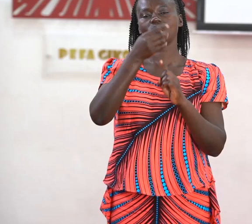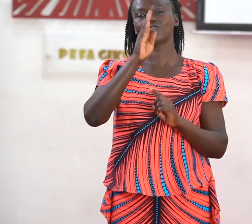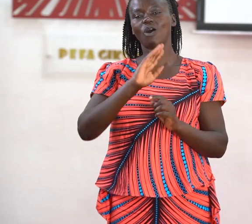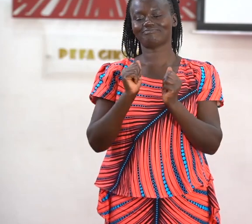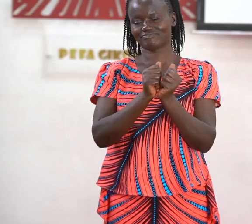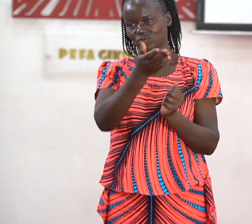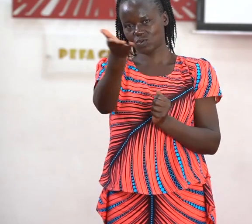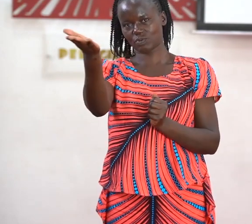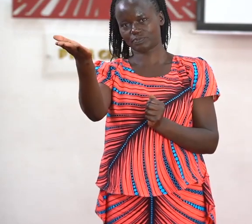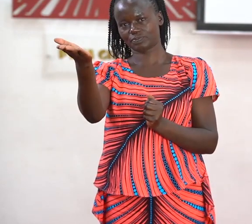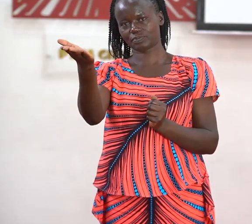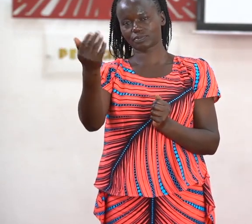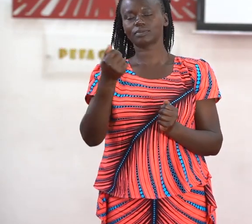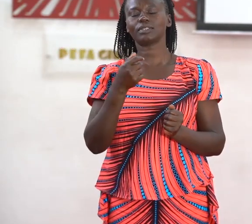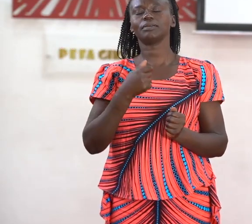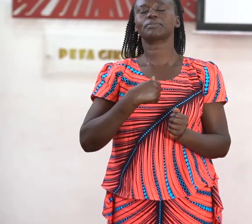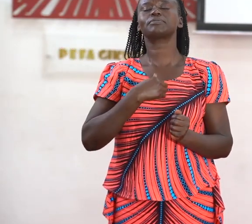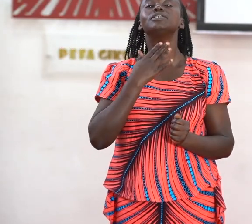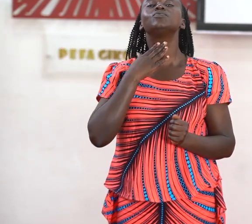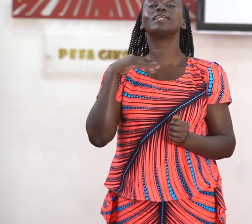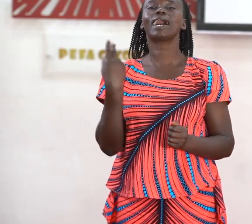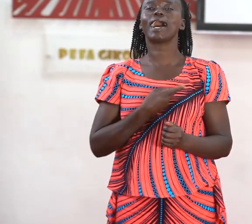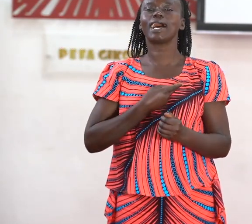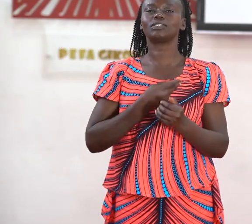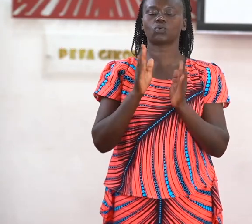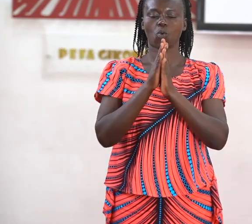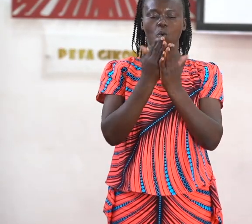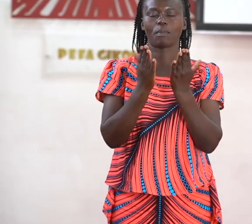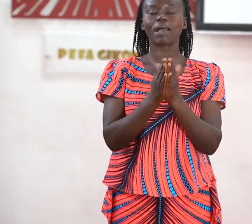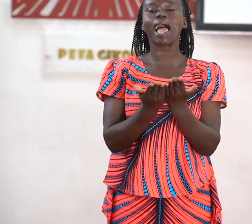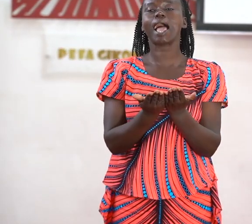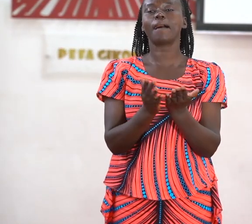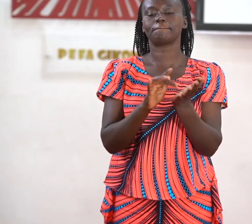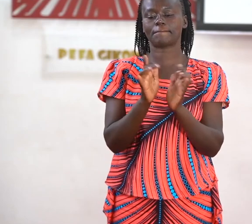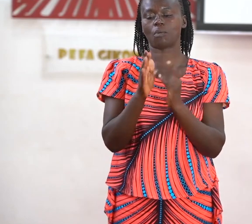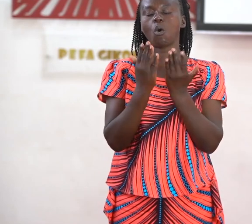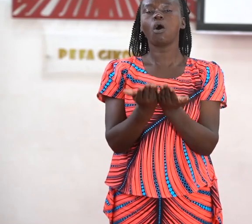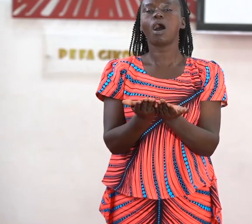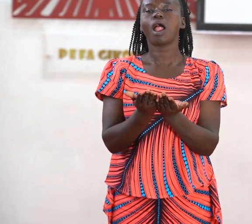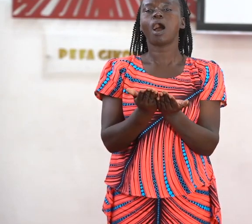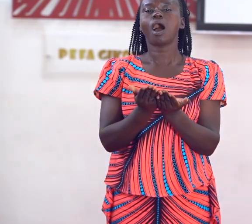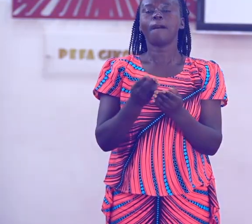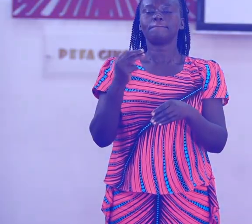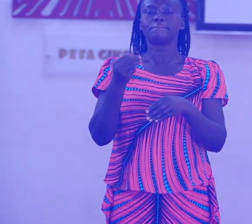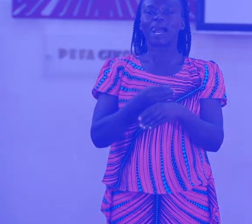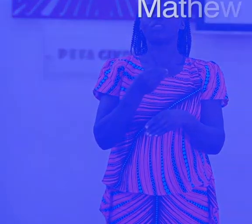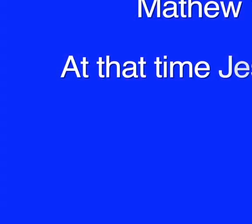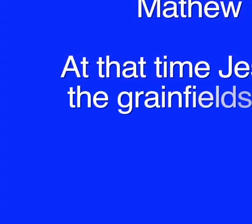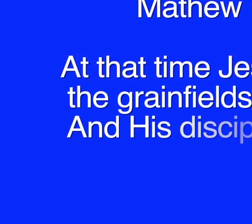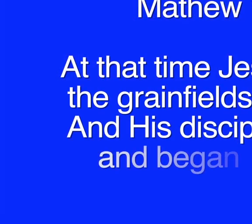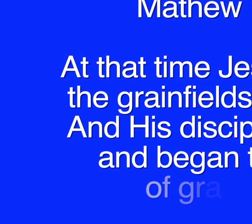you. And I would like us to open our Bibles in the book of Matthew chapter